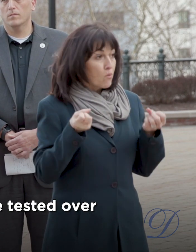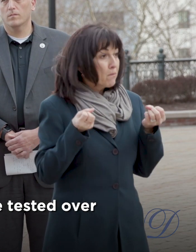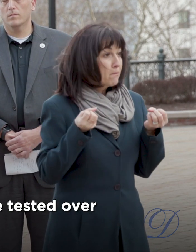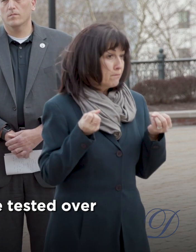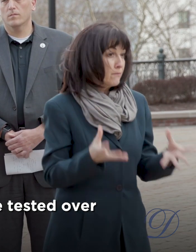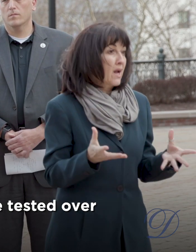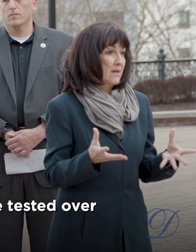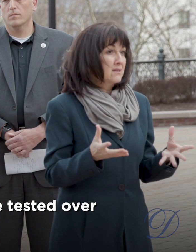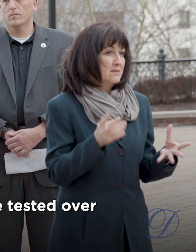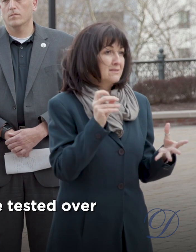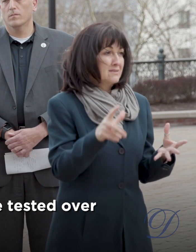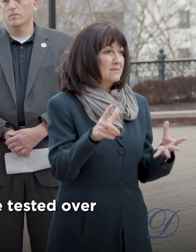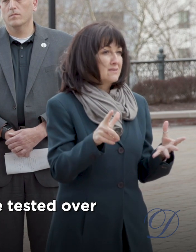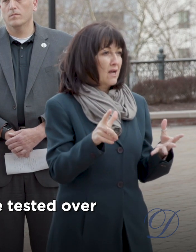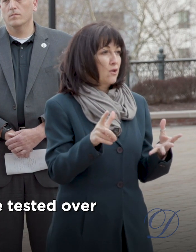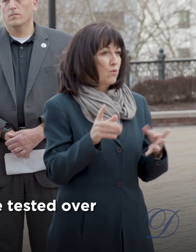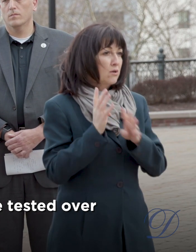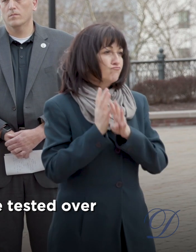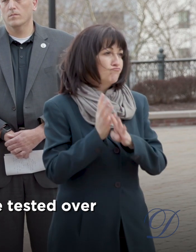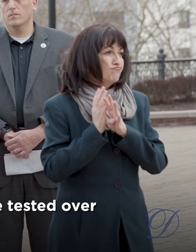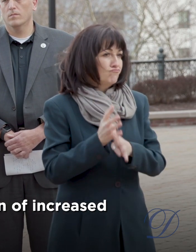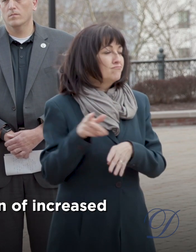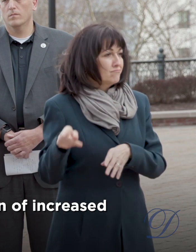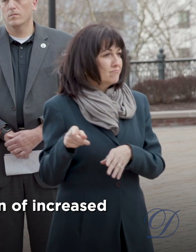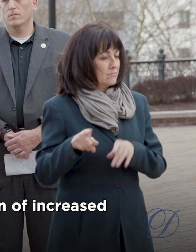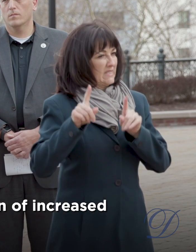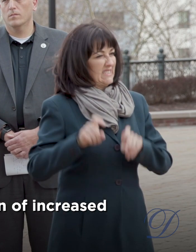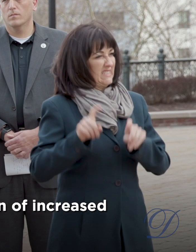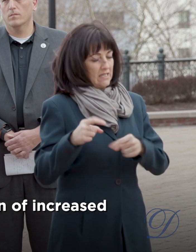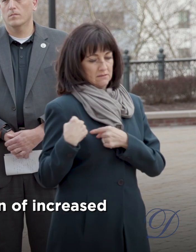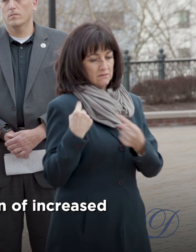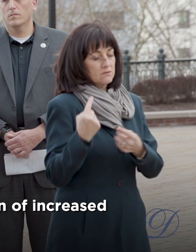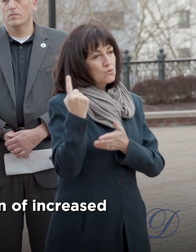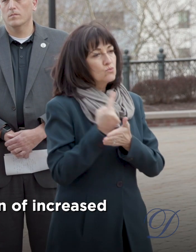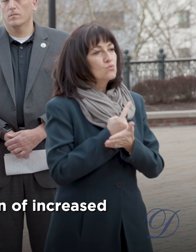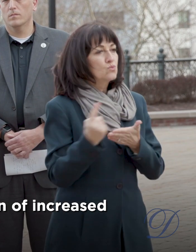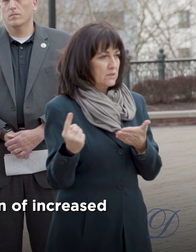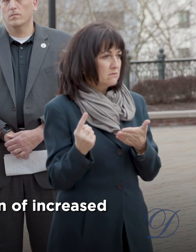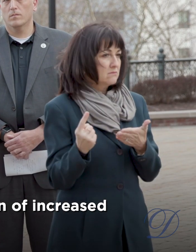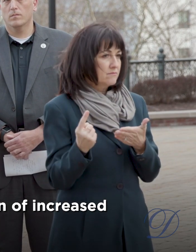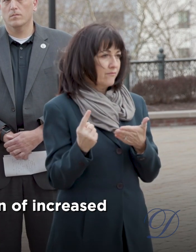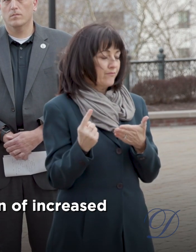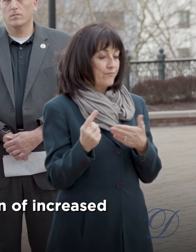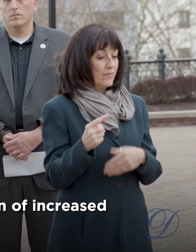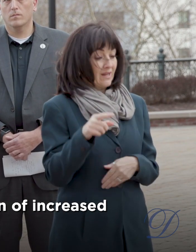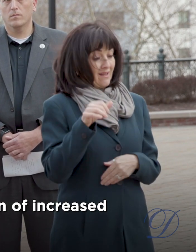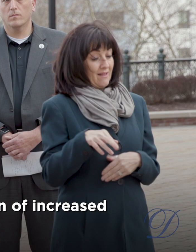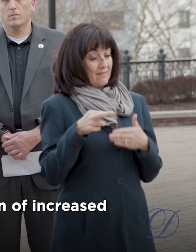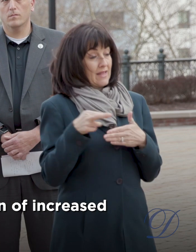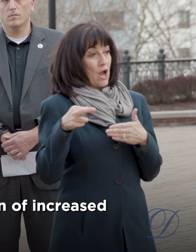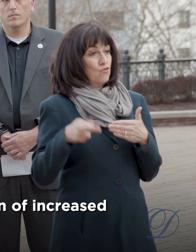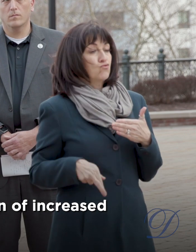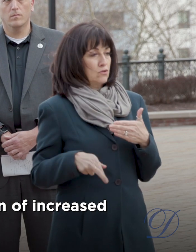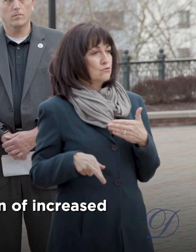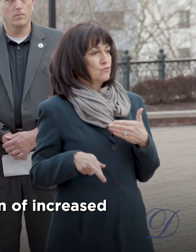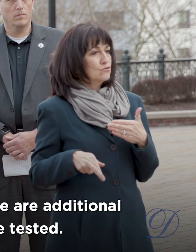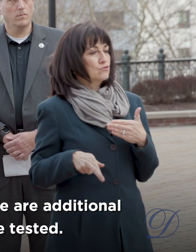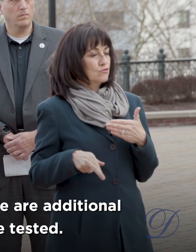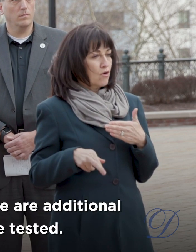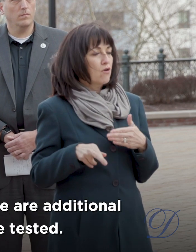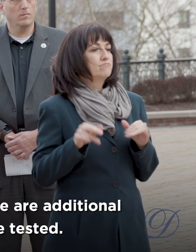Delawareans were tested over the last week. These results indicate a reflection of increased